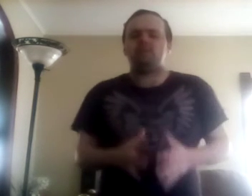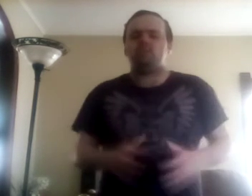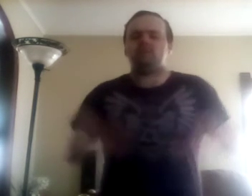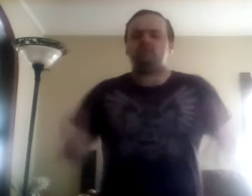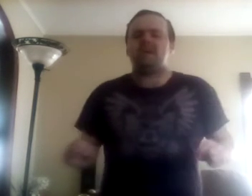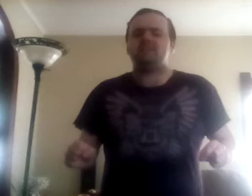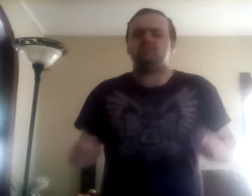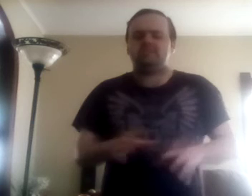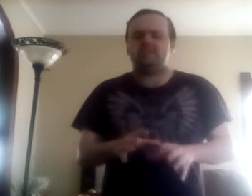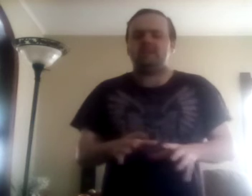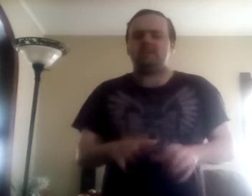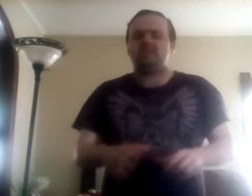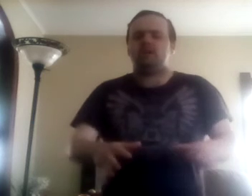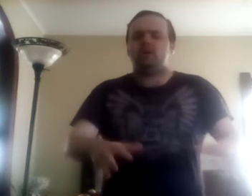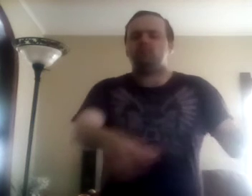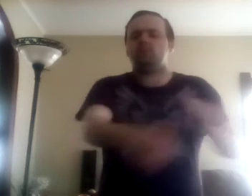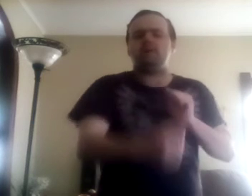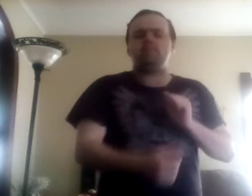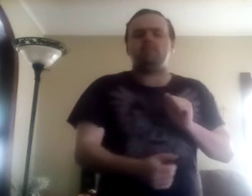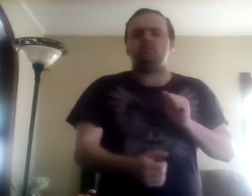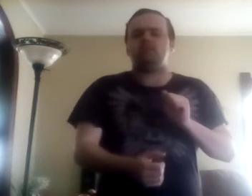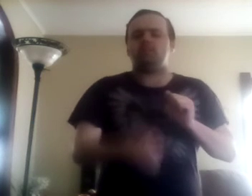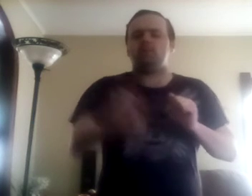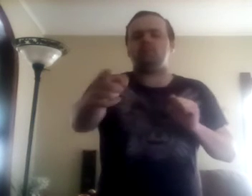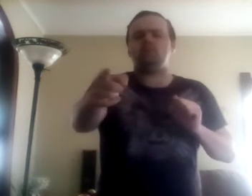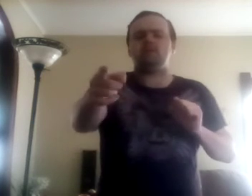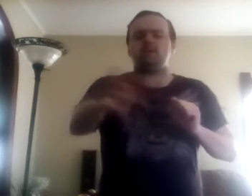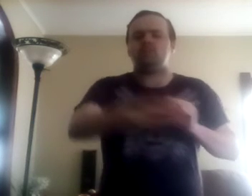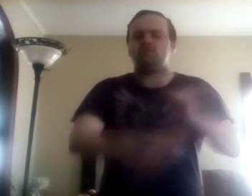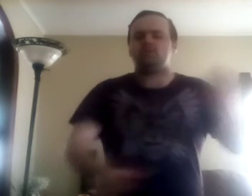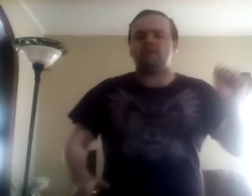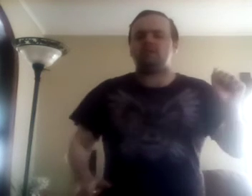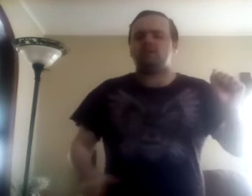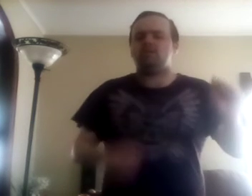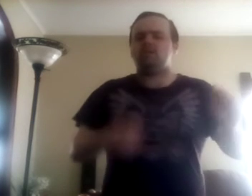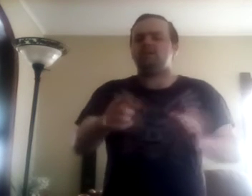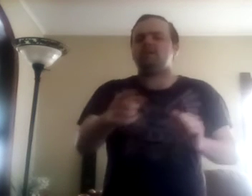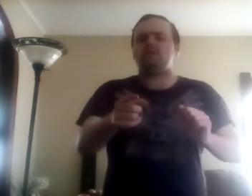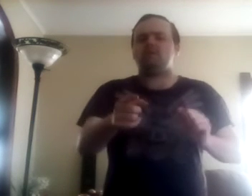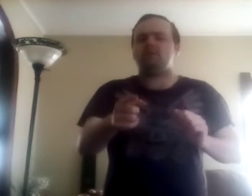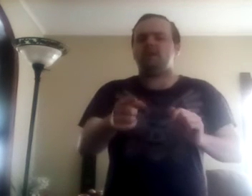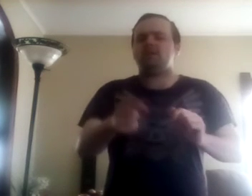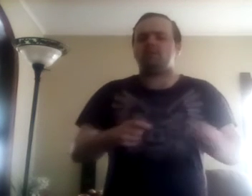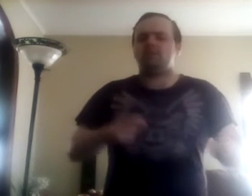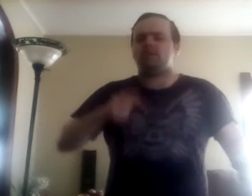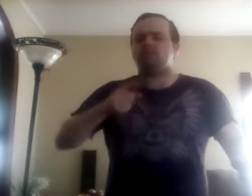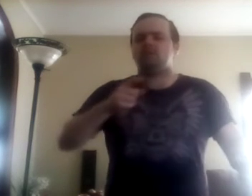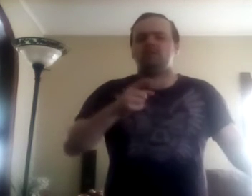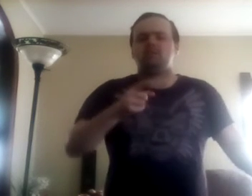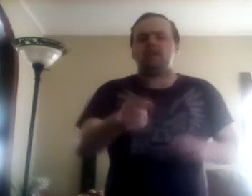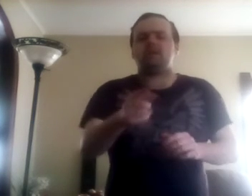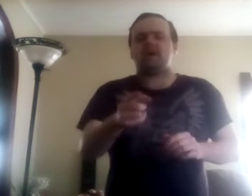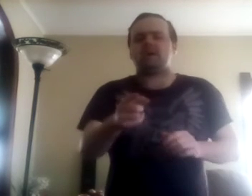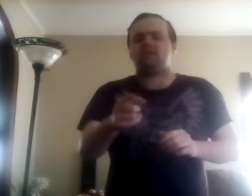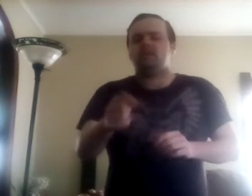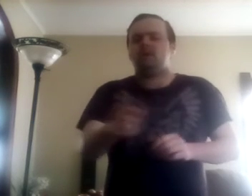we dance, we sing. I'm doing my music. I put my music, and we'll do this, and you'll see. And now I'm done, I'm going to put it on TikTok.